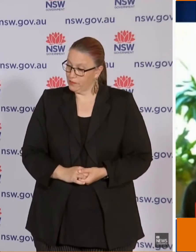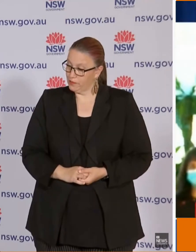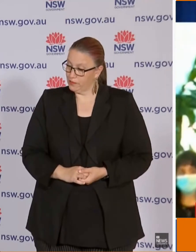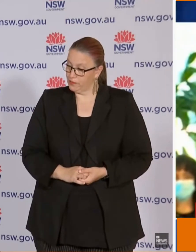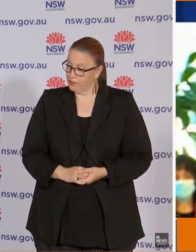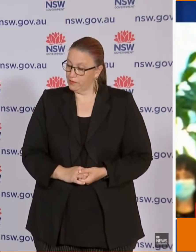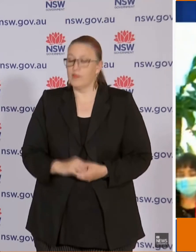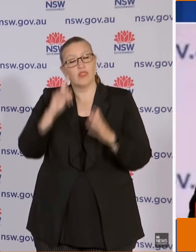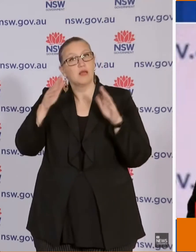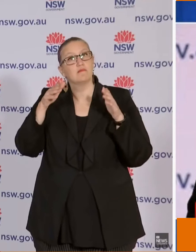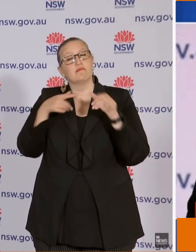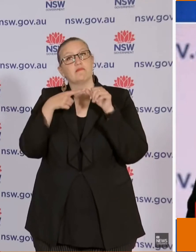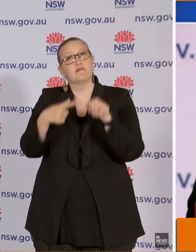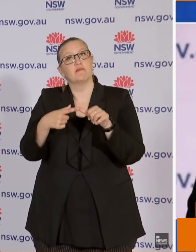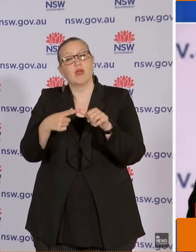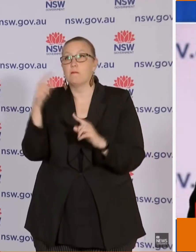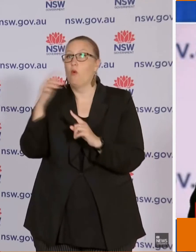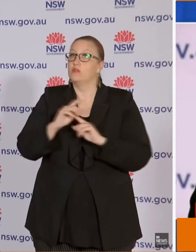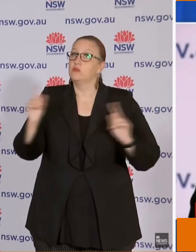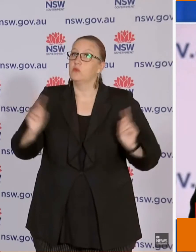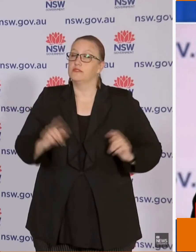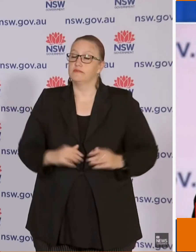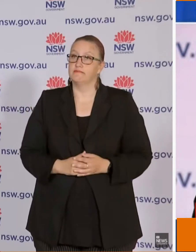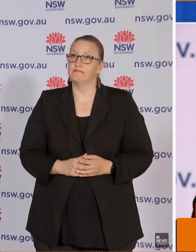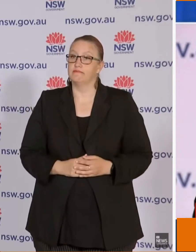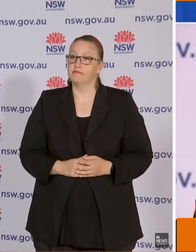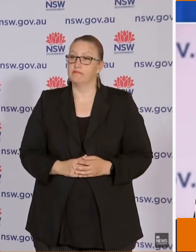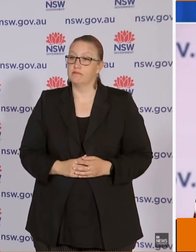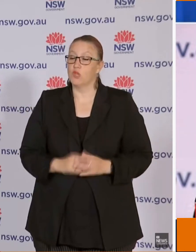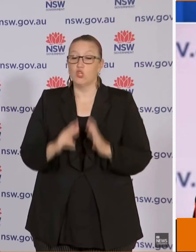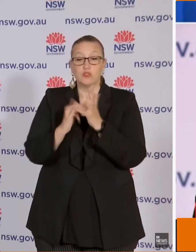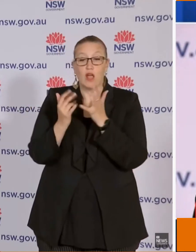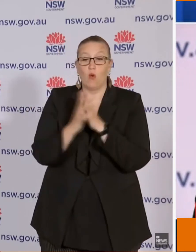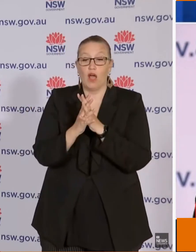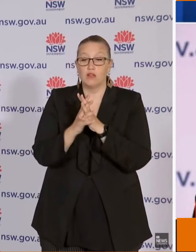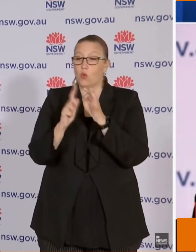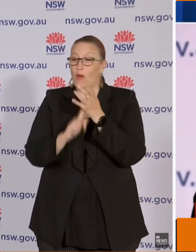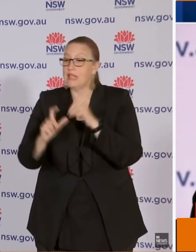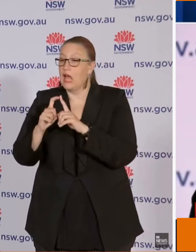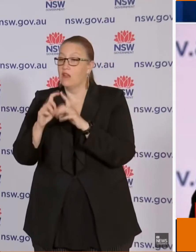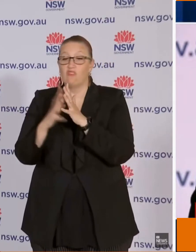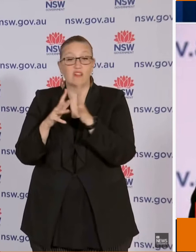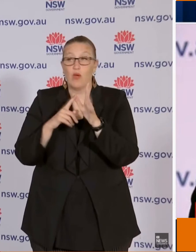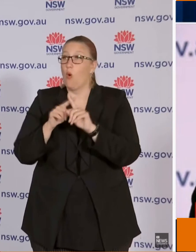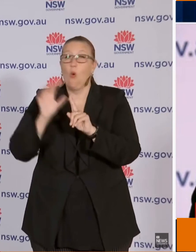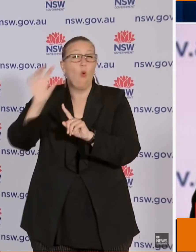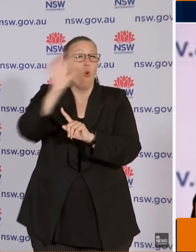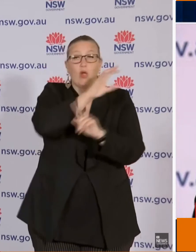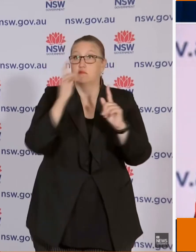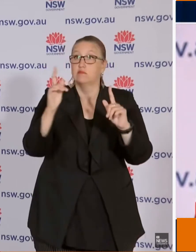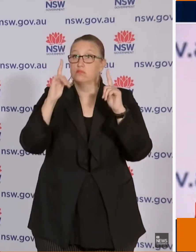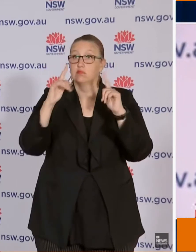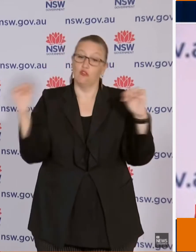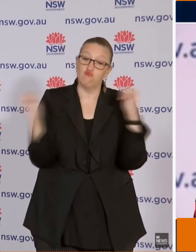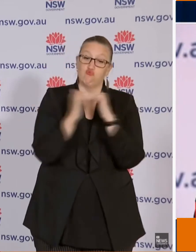Minister signed up to the National Plan. New South Wales intends to stick to that plan. And we hope that every other